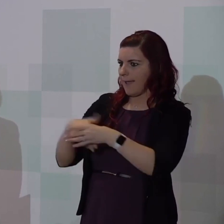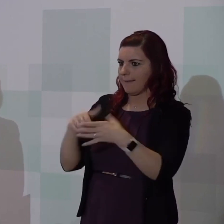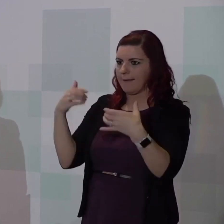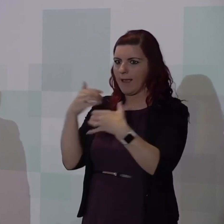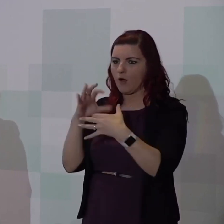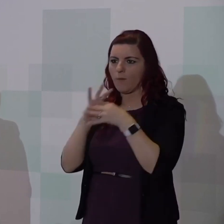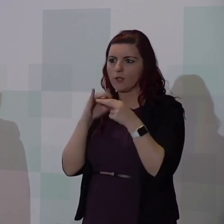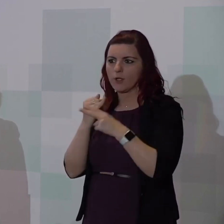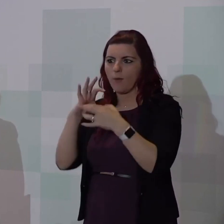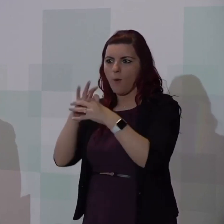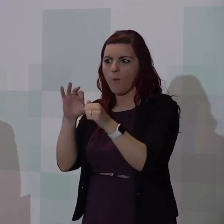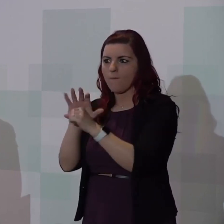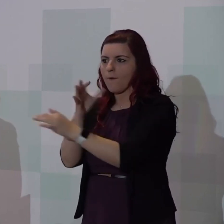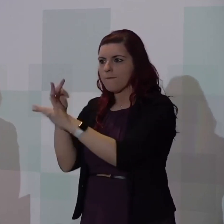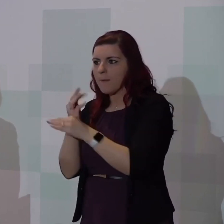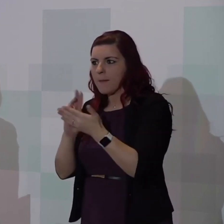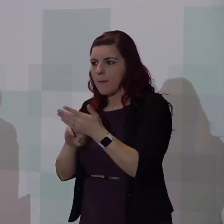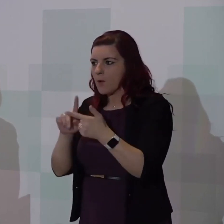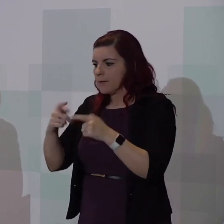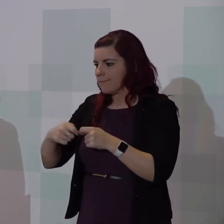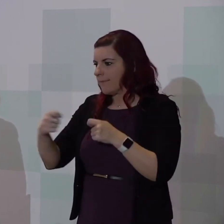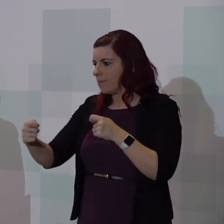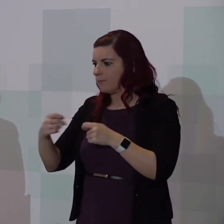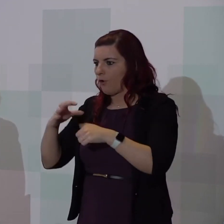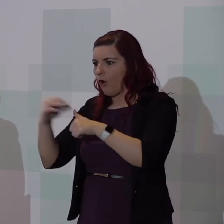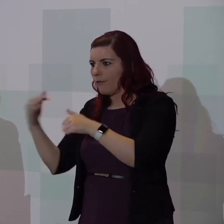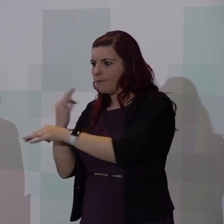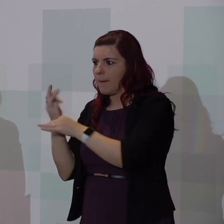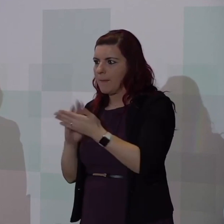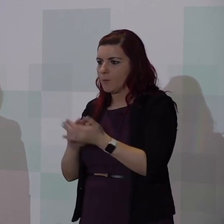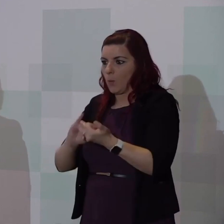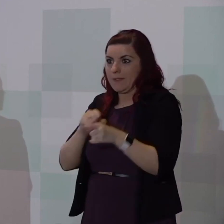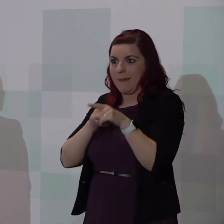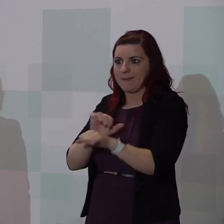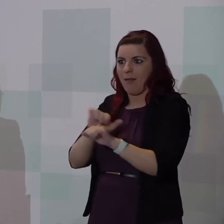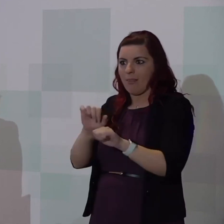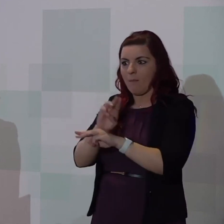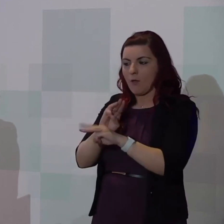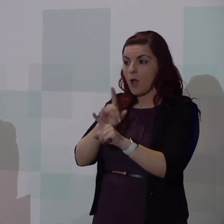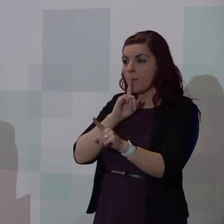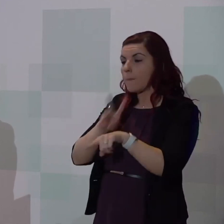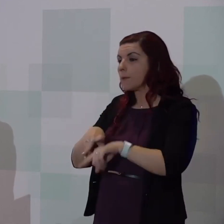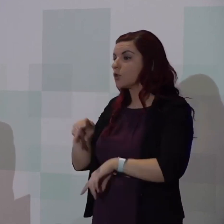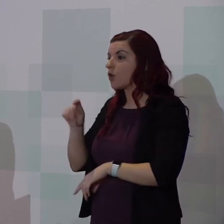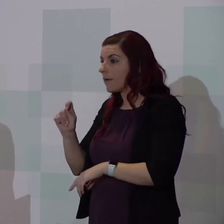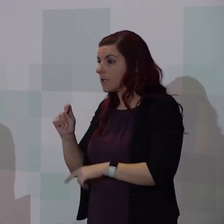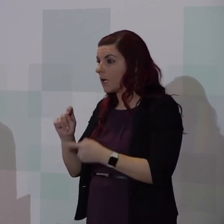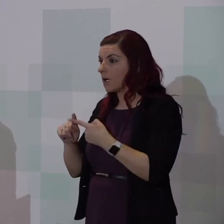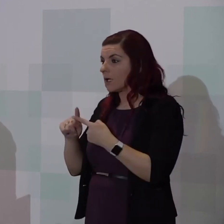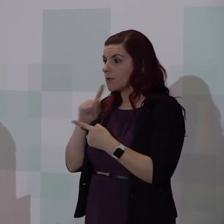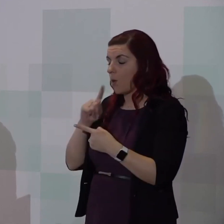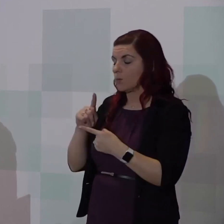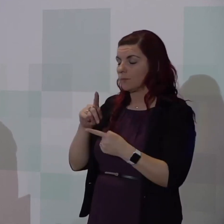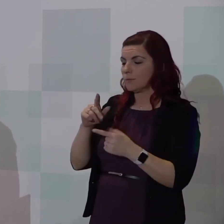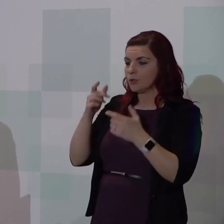home for family members, extended family members, dependent others. But the majority, Justice Denham was in